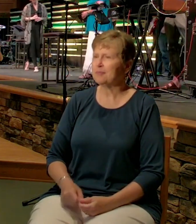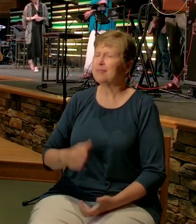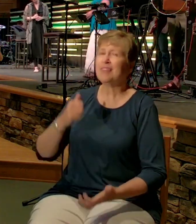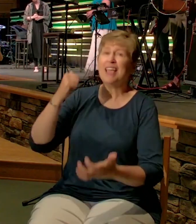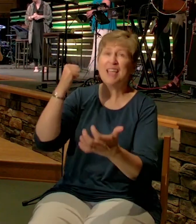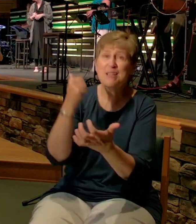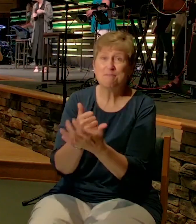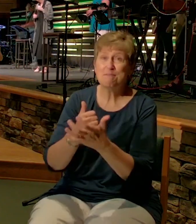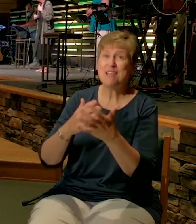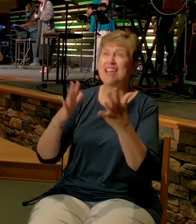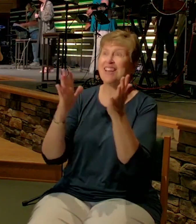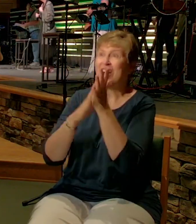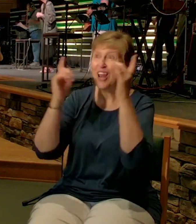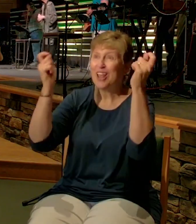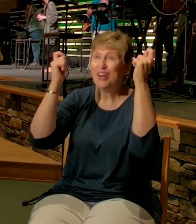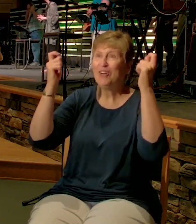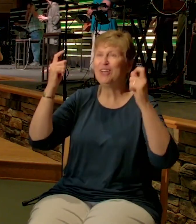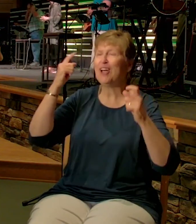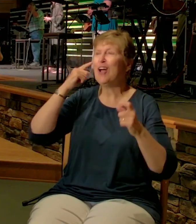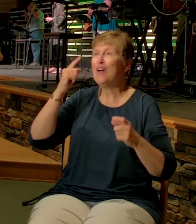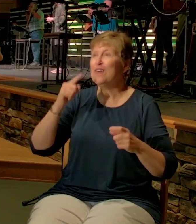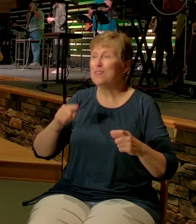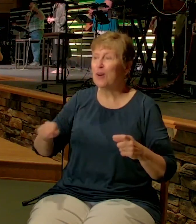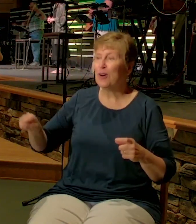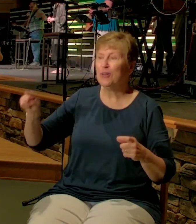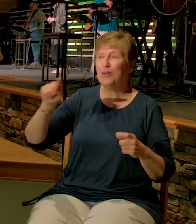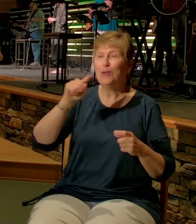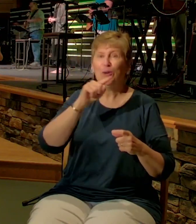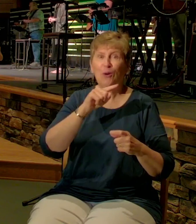Amen. Hallelujah. For those who are watching us